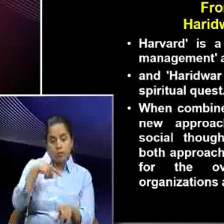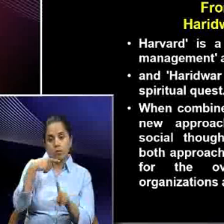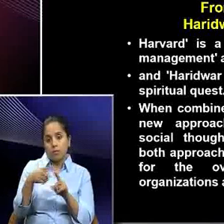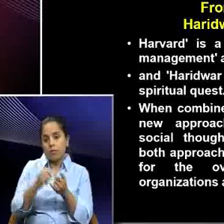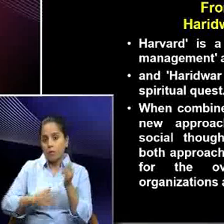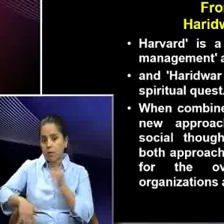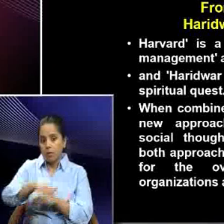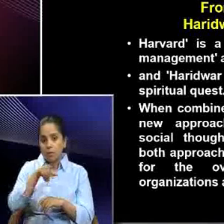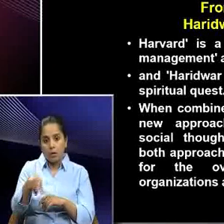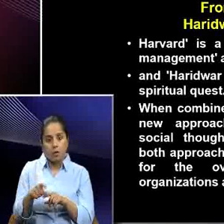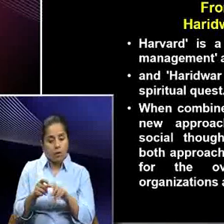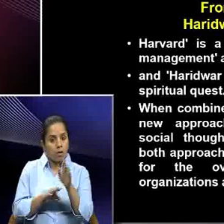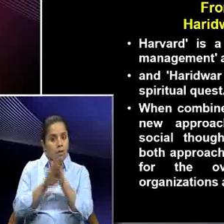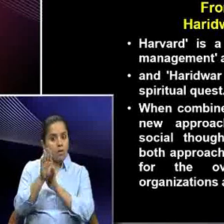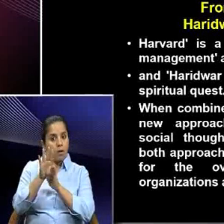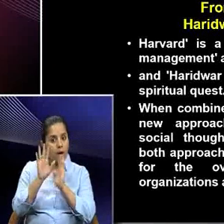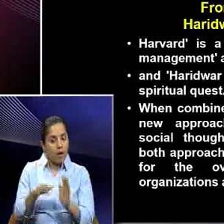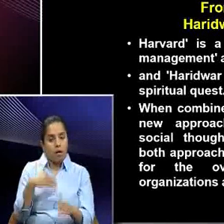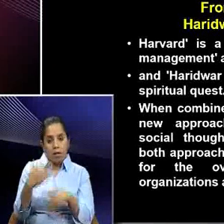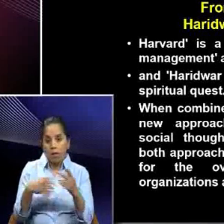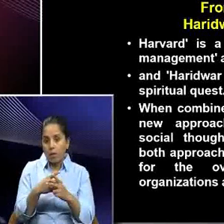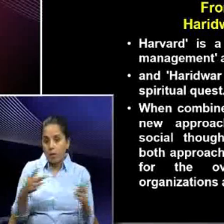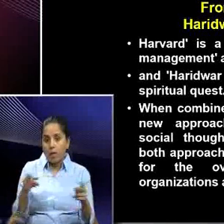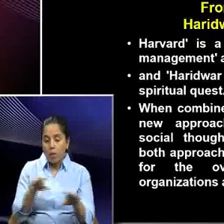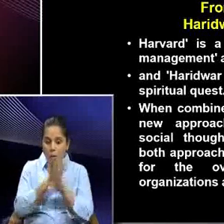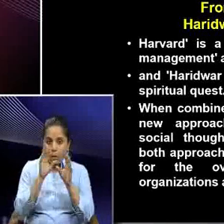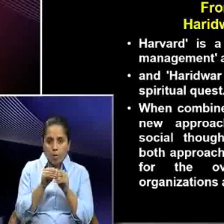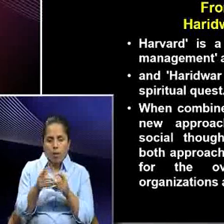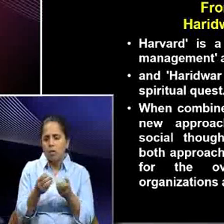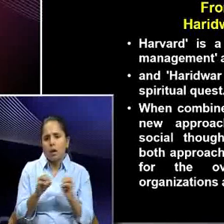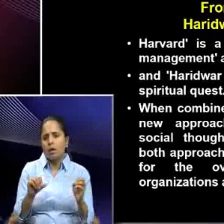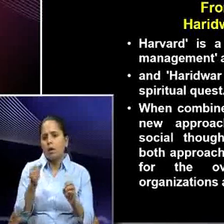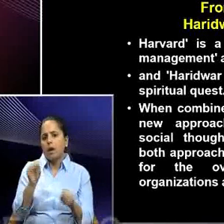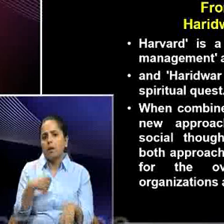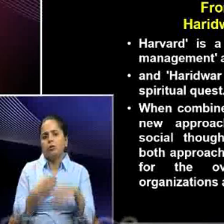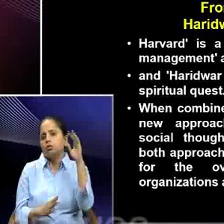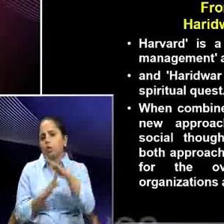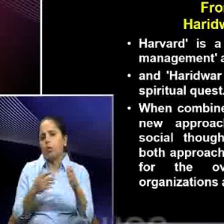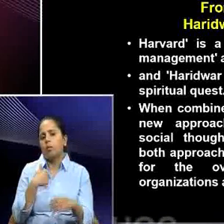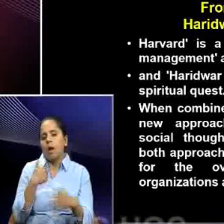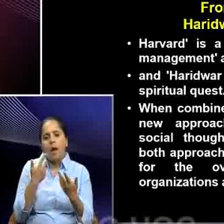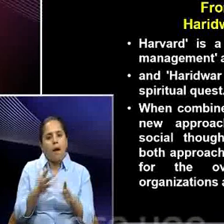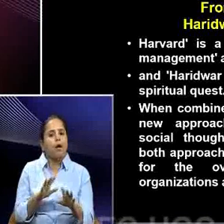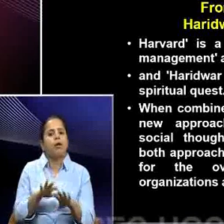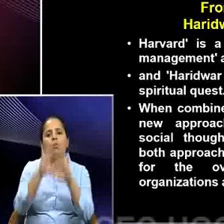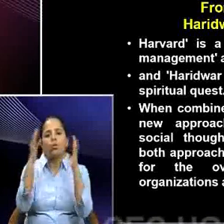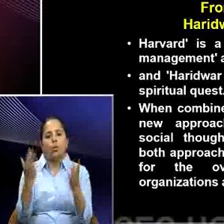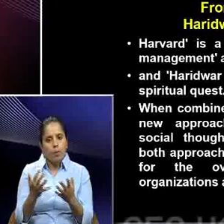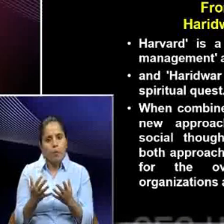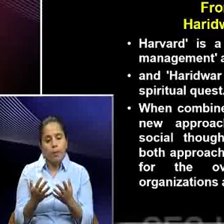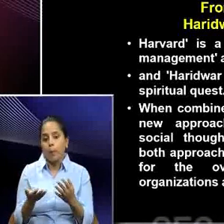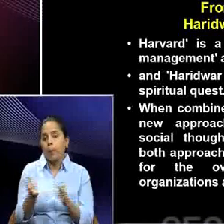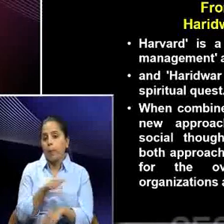are developed in a holistic manner, there is nothing which can stop any nation or the entire world